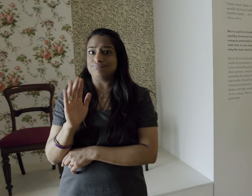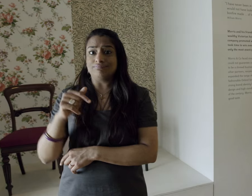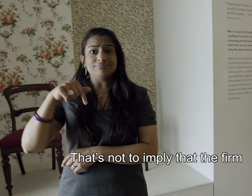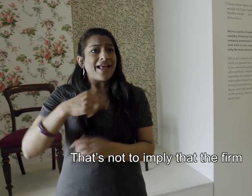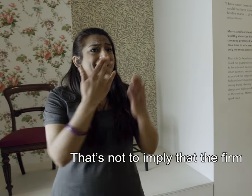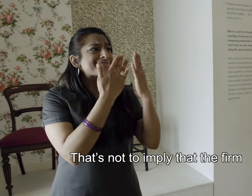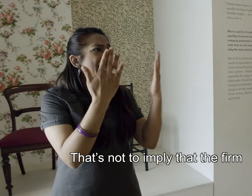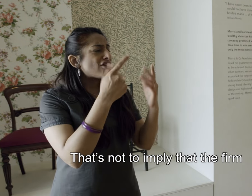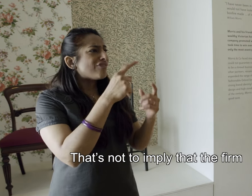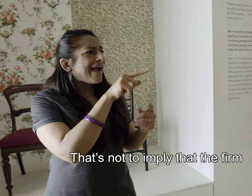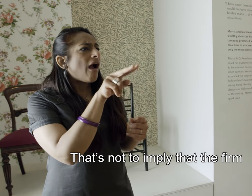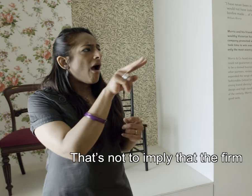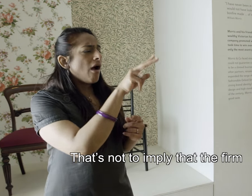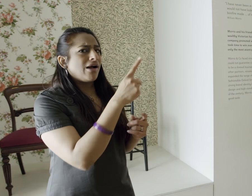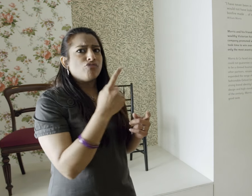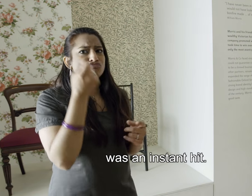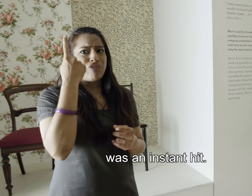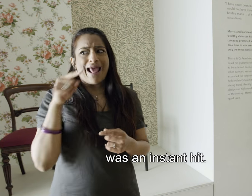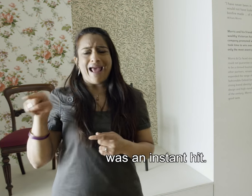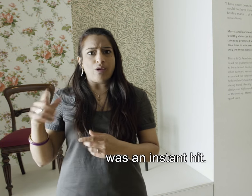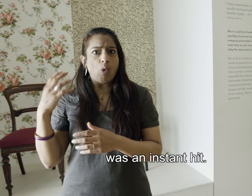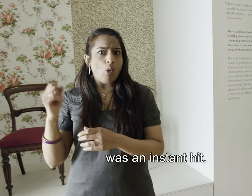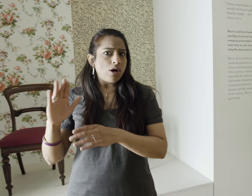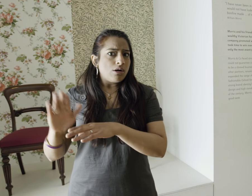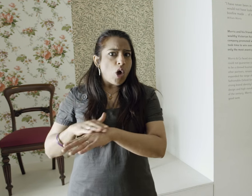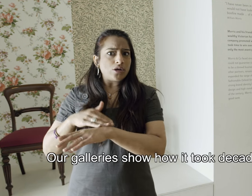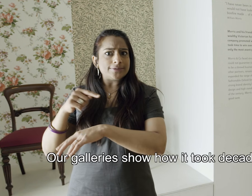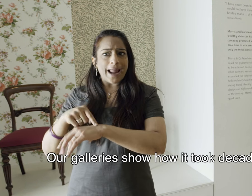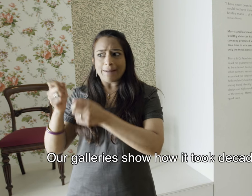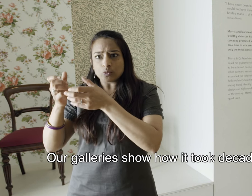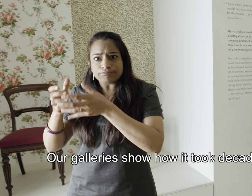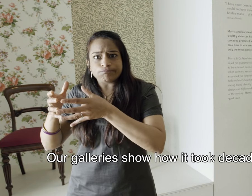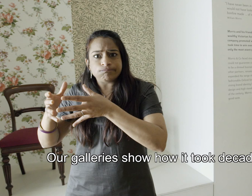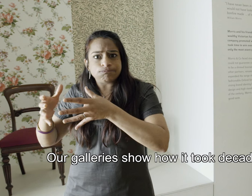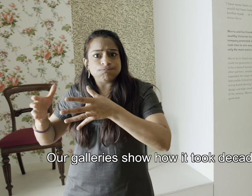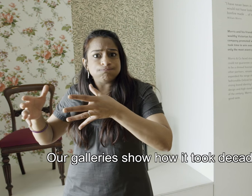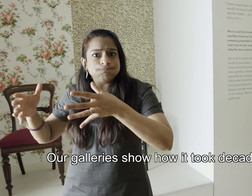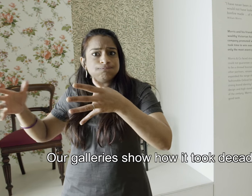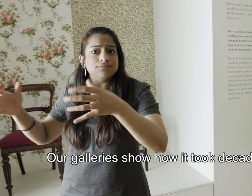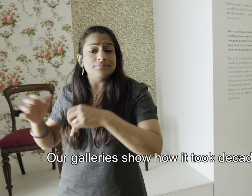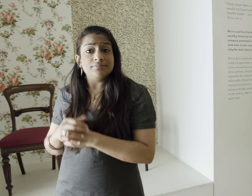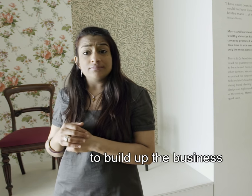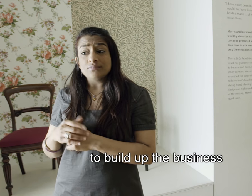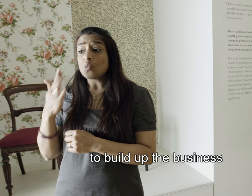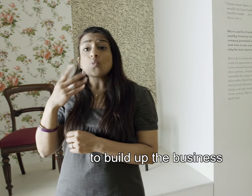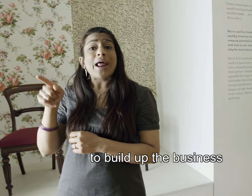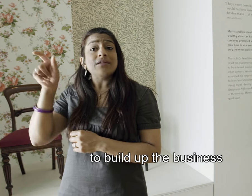that's not to imply that's firm was an instant hit our galleries show how it took decades to build up the business